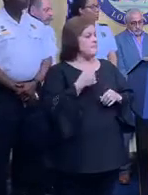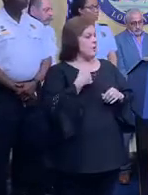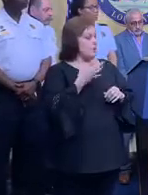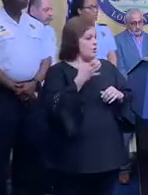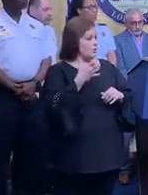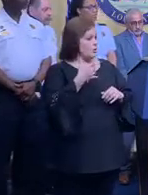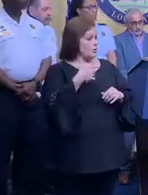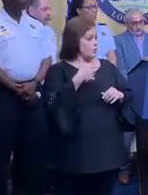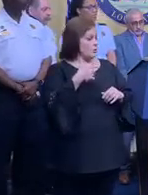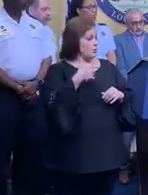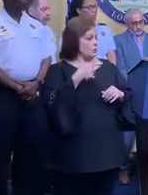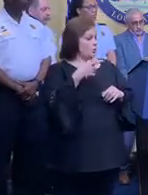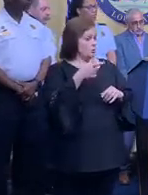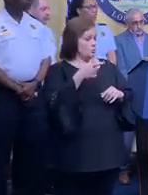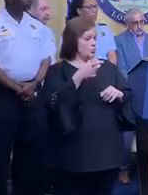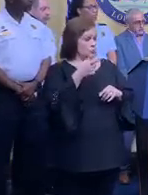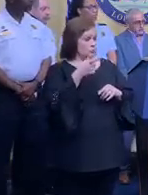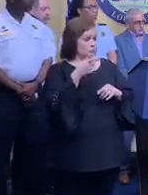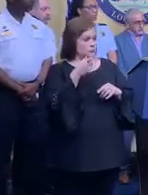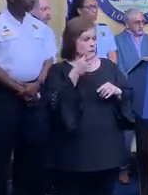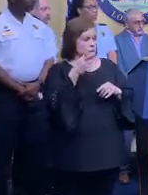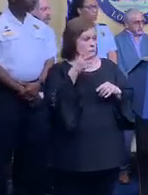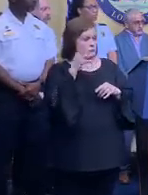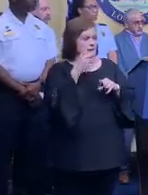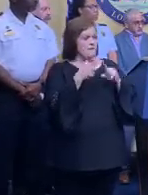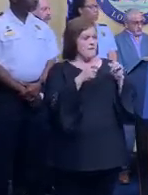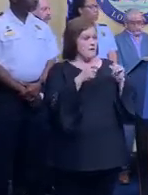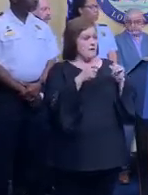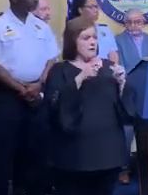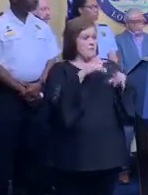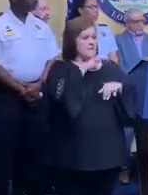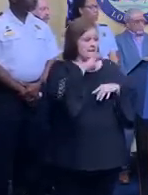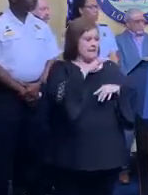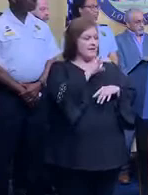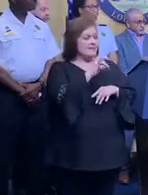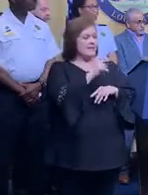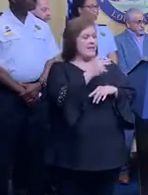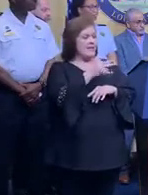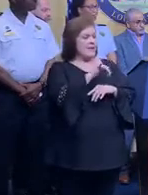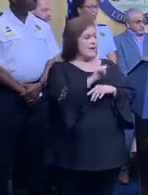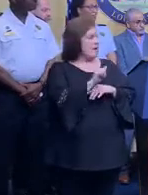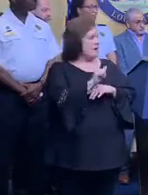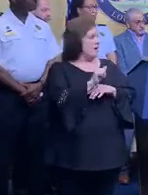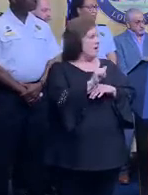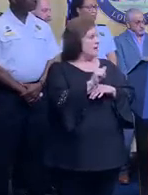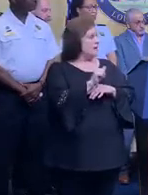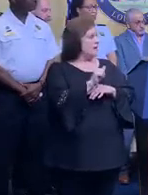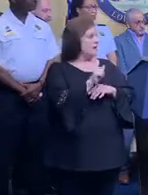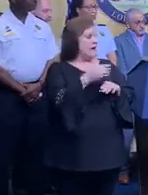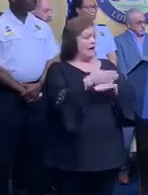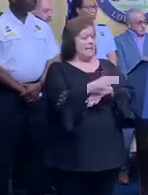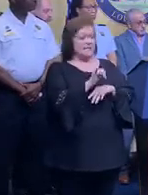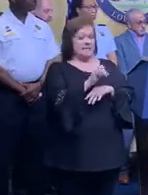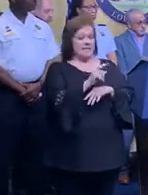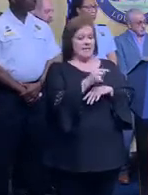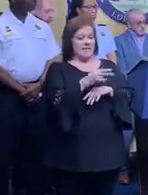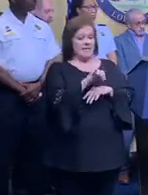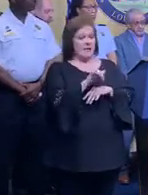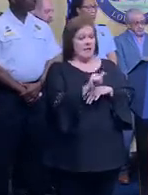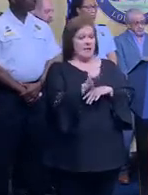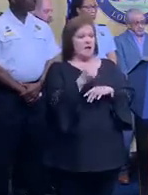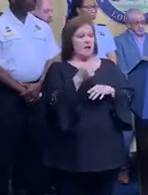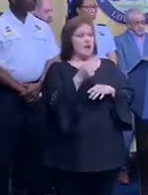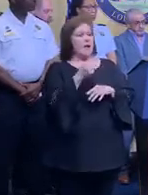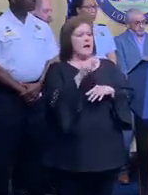hear from our Director of Sanitation, Cynthia Sylvain-Lear. And following Cynthia, I want you to